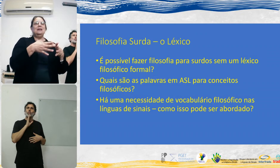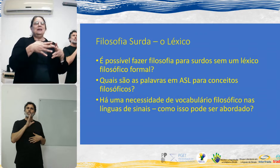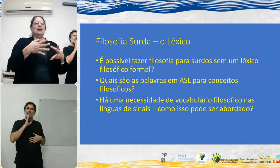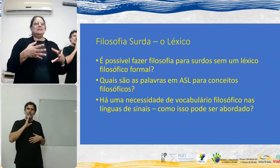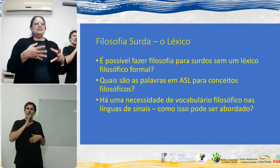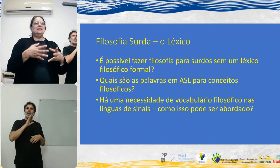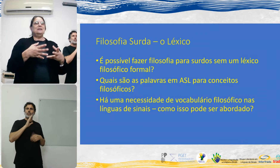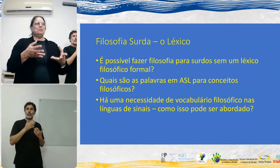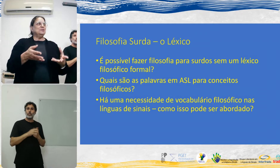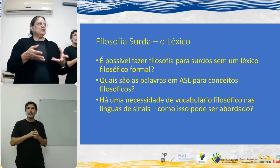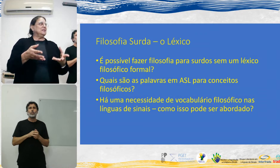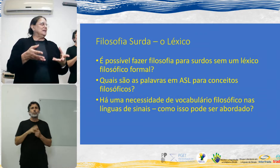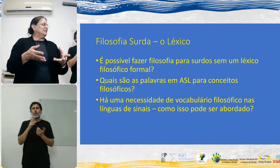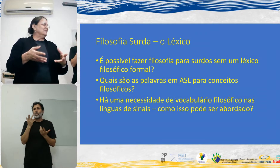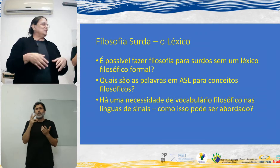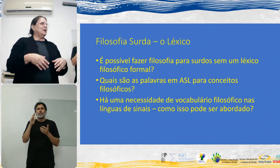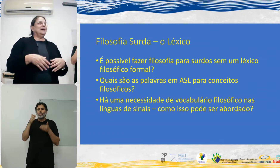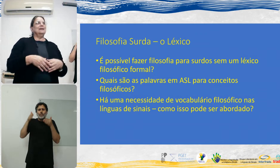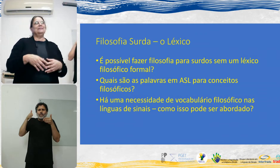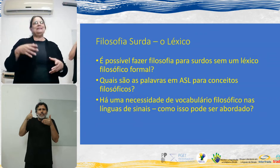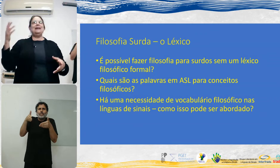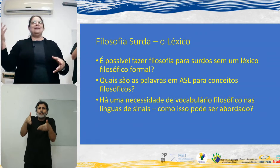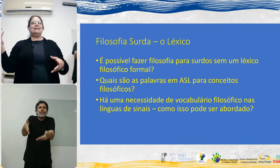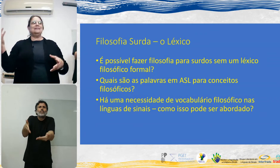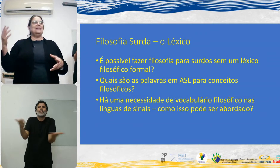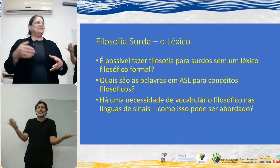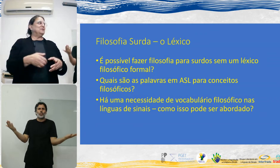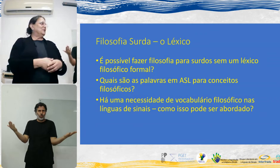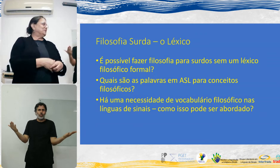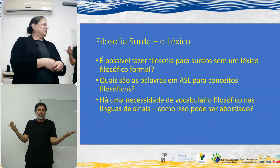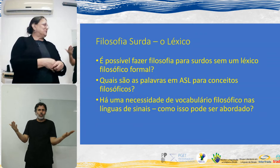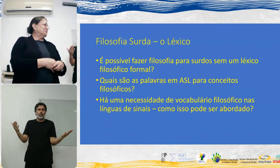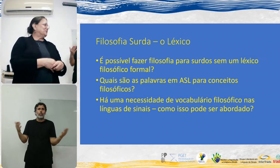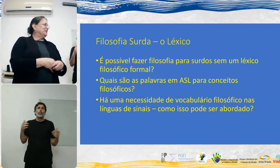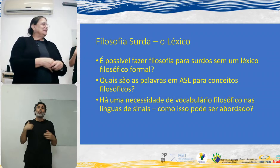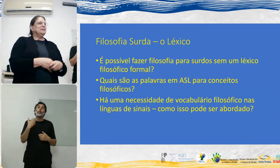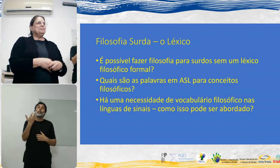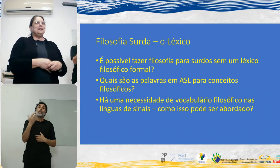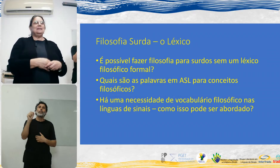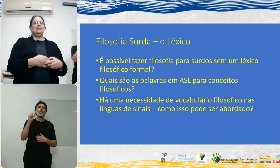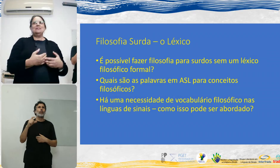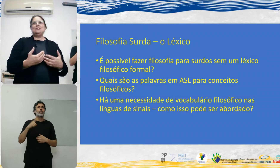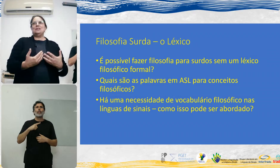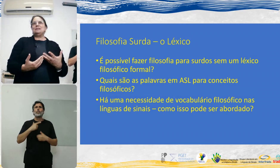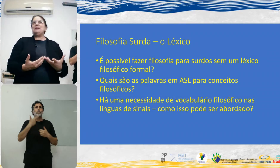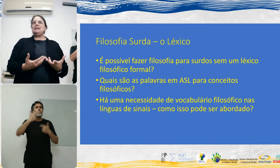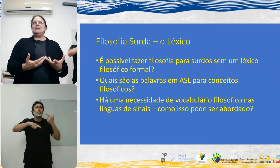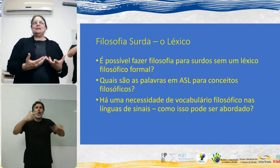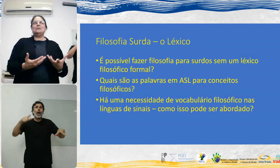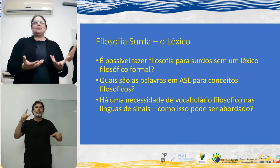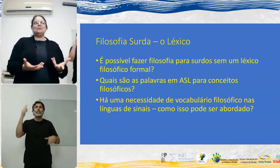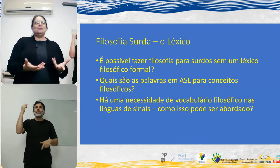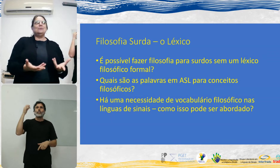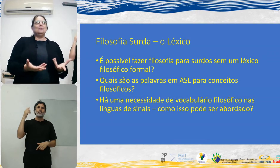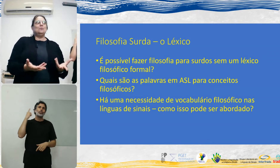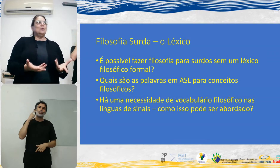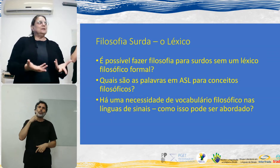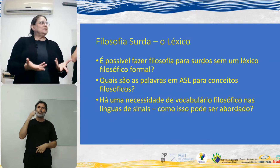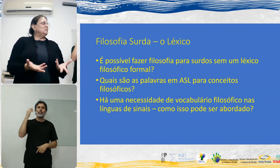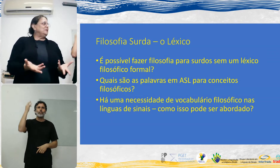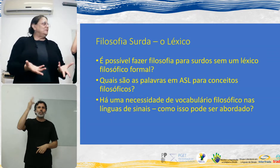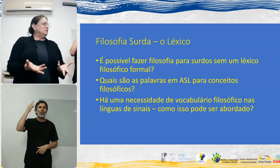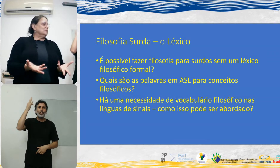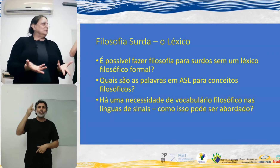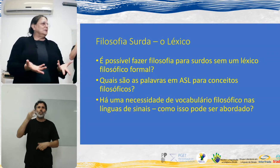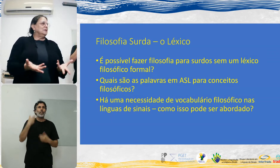thing. Ideally, a project like this, you have 10 deaf philosophers, but there's just me. So what